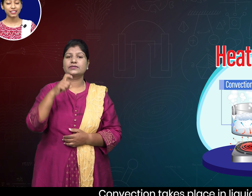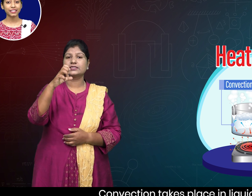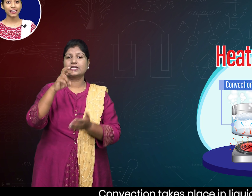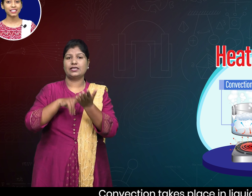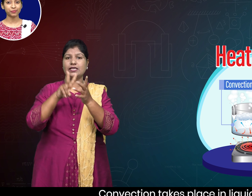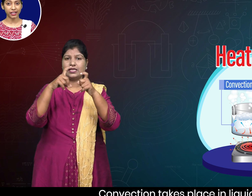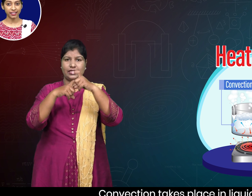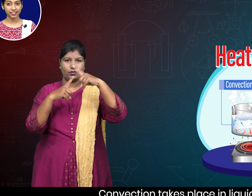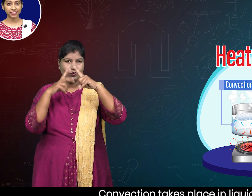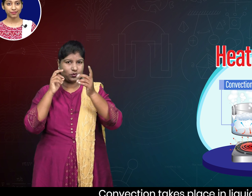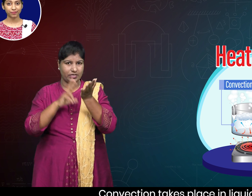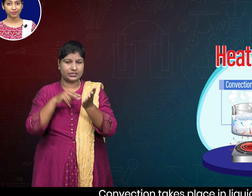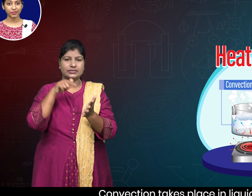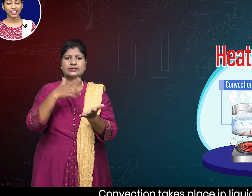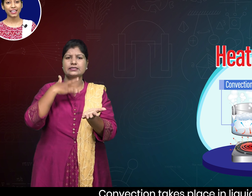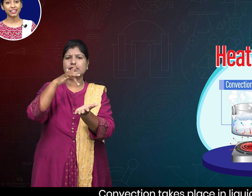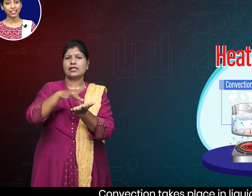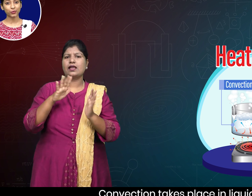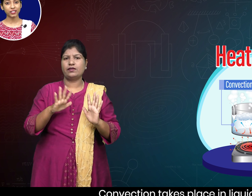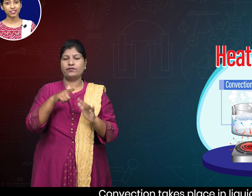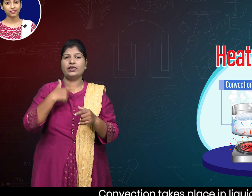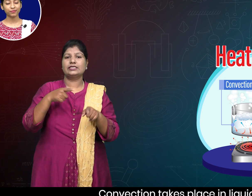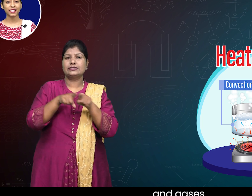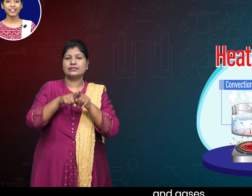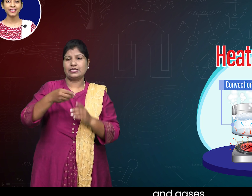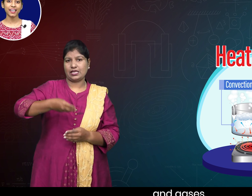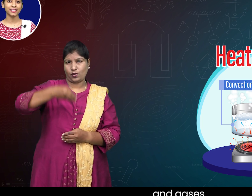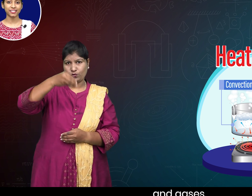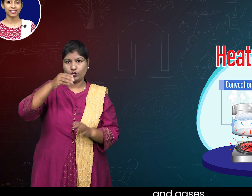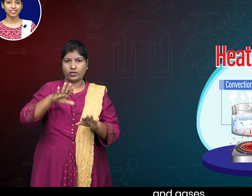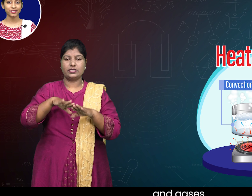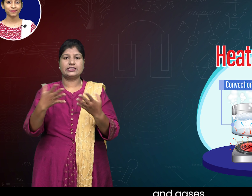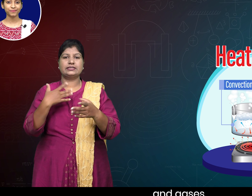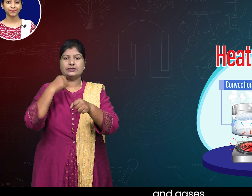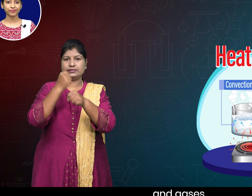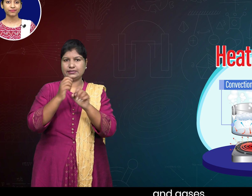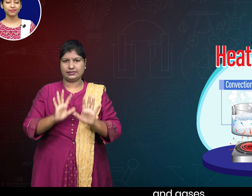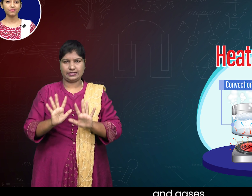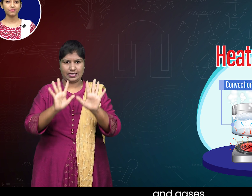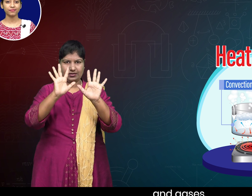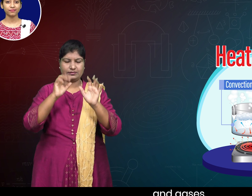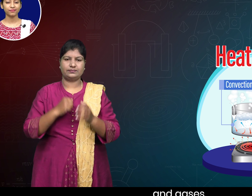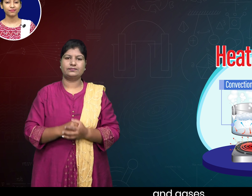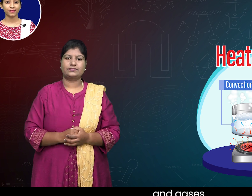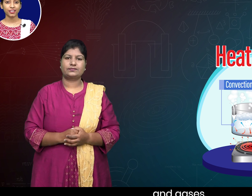Convection takes place in liquids and gases.